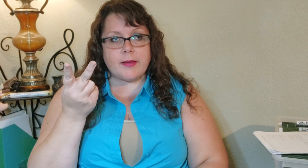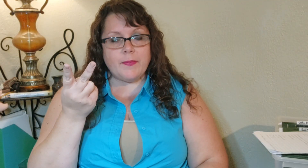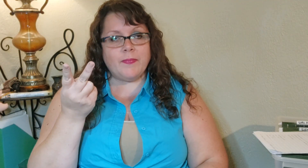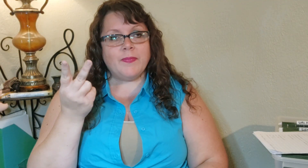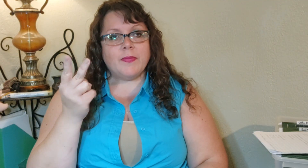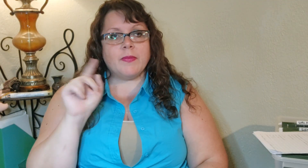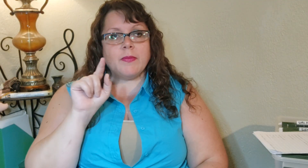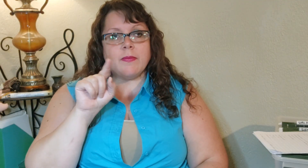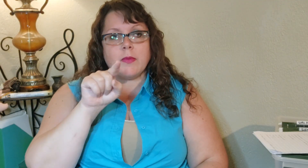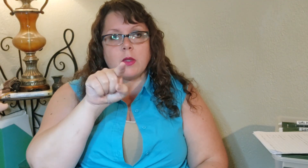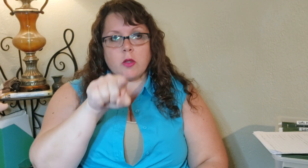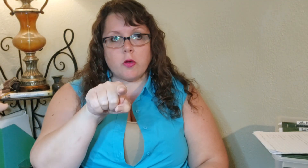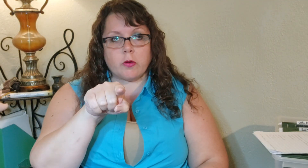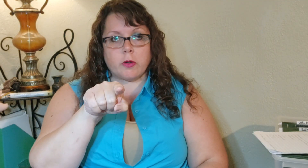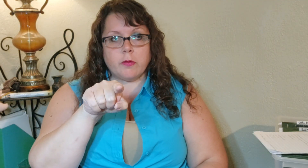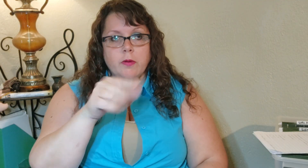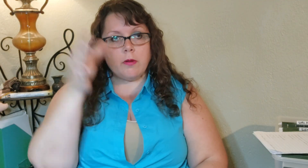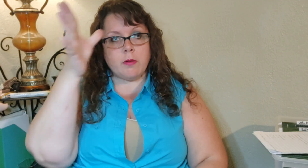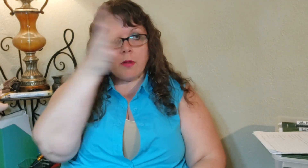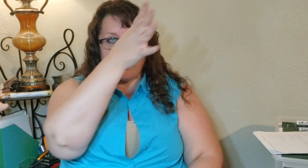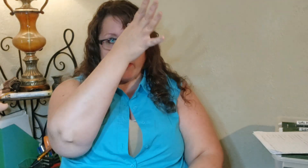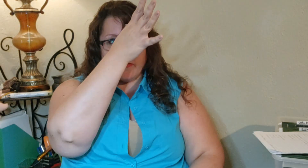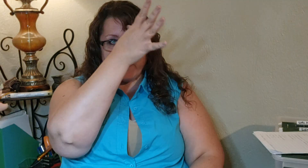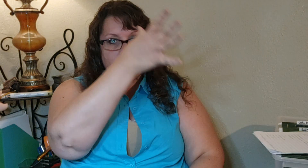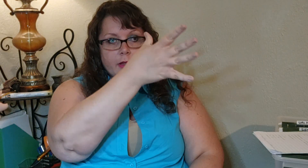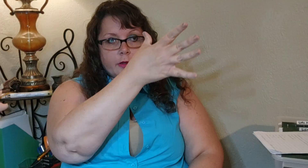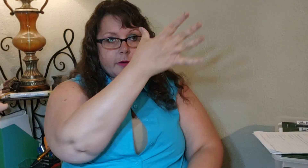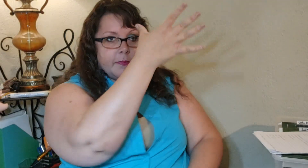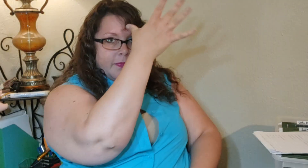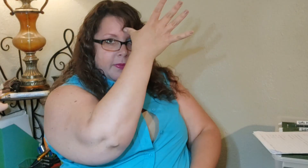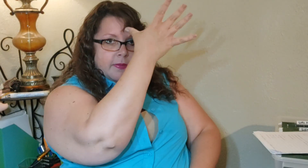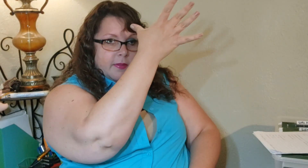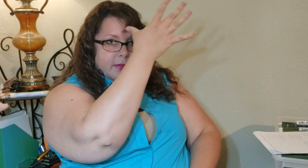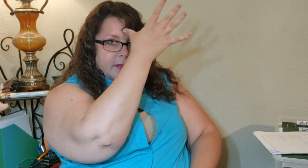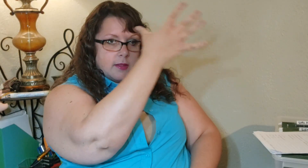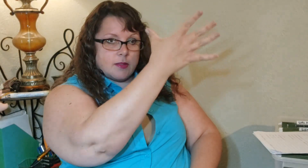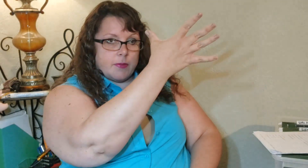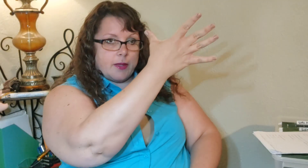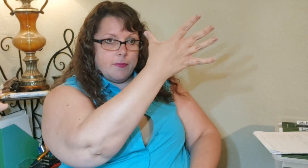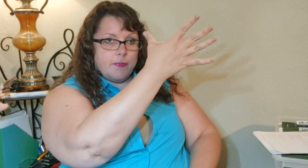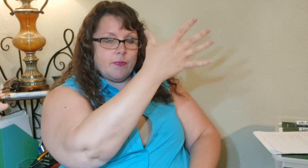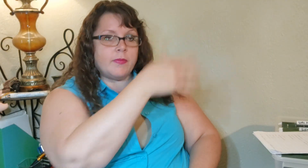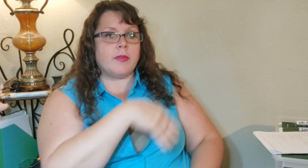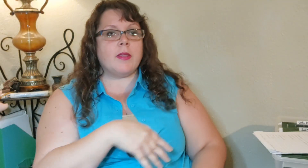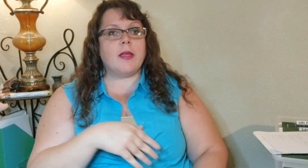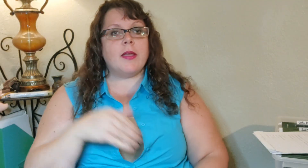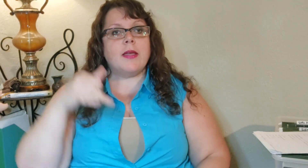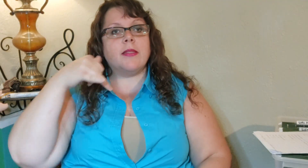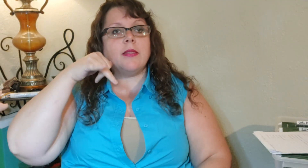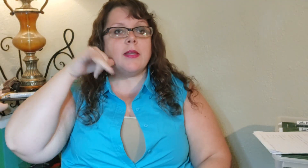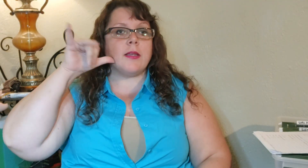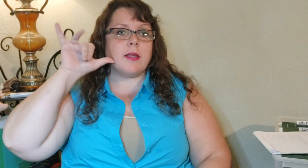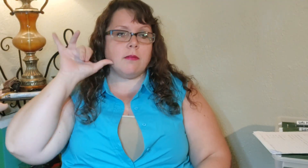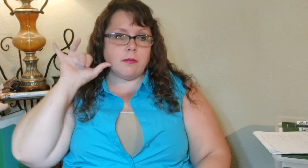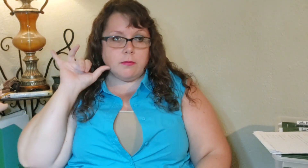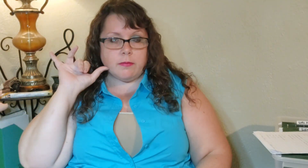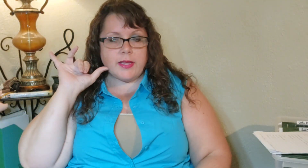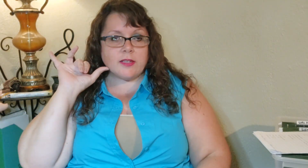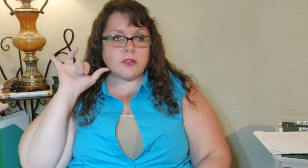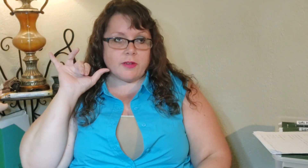see your father this way, then